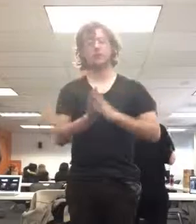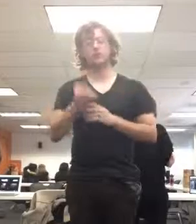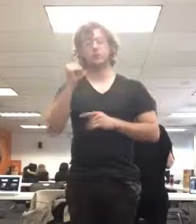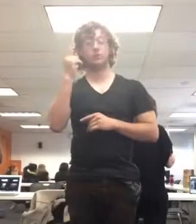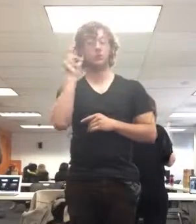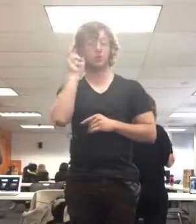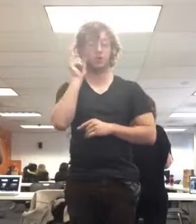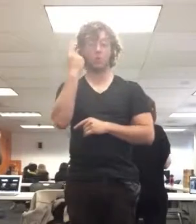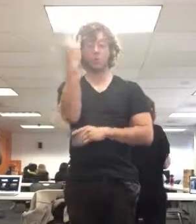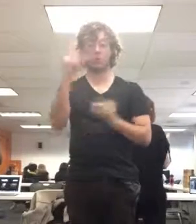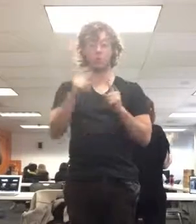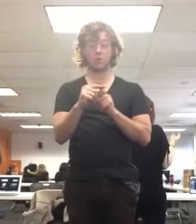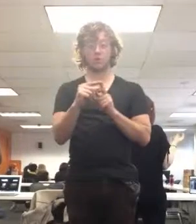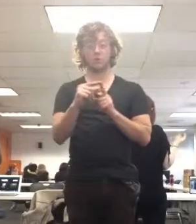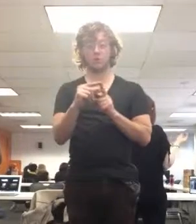word. Yesterday,